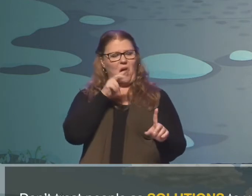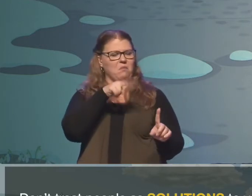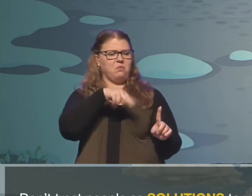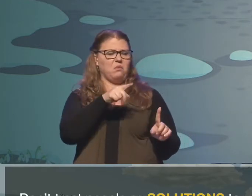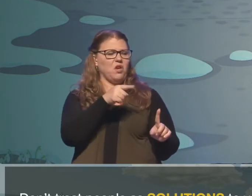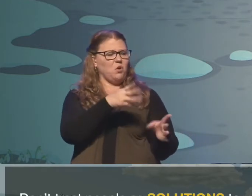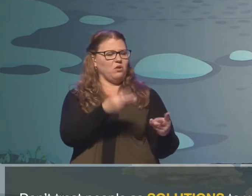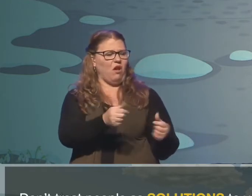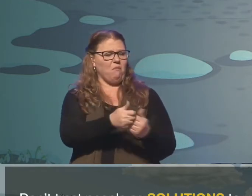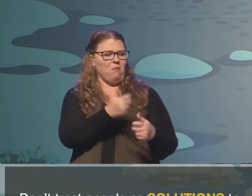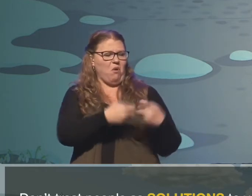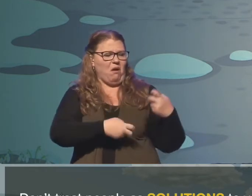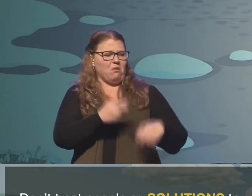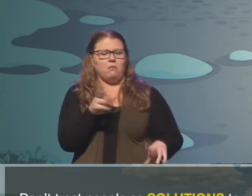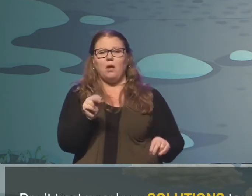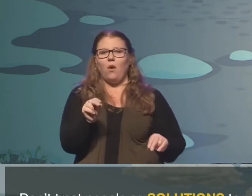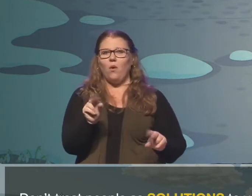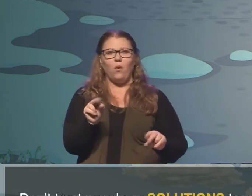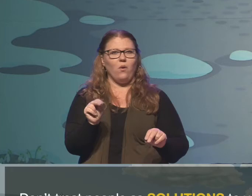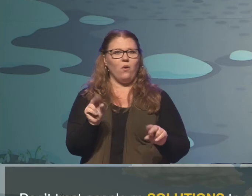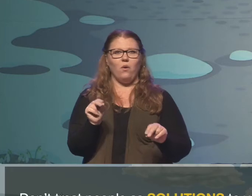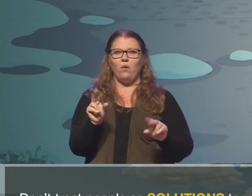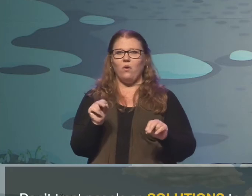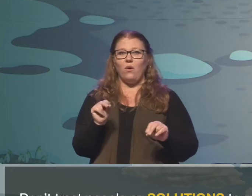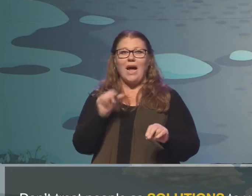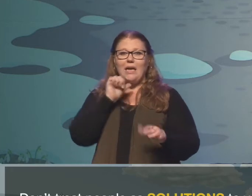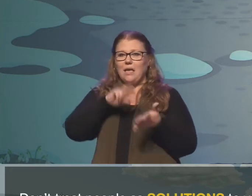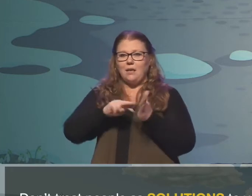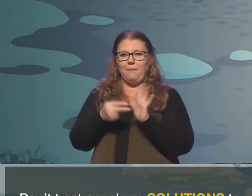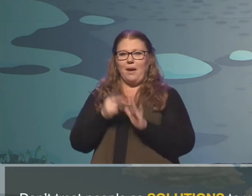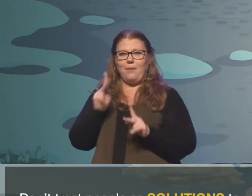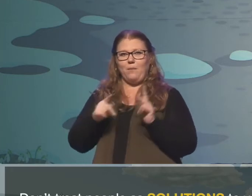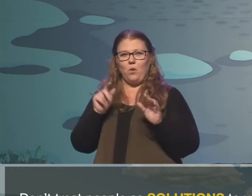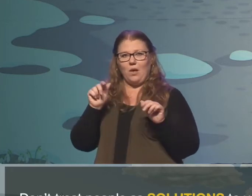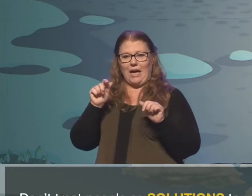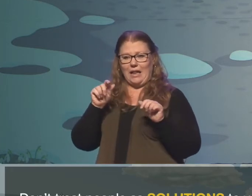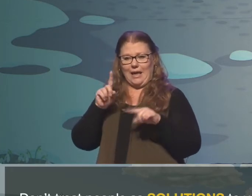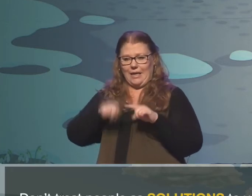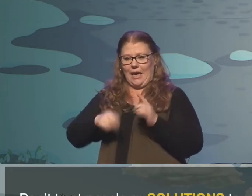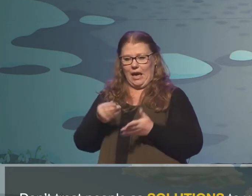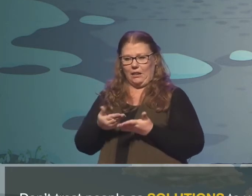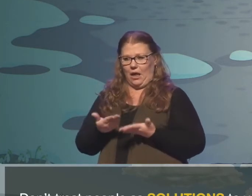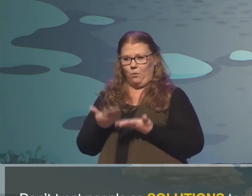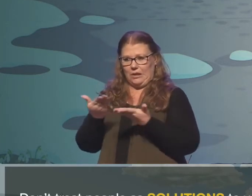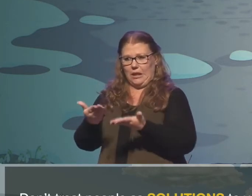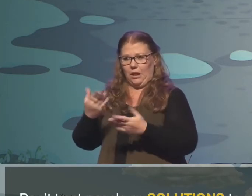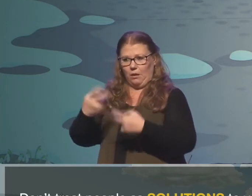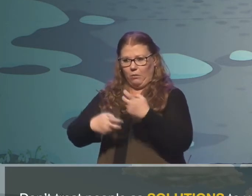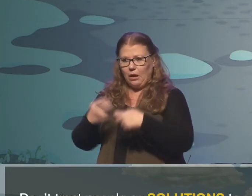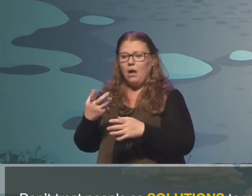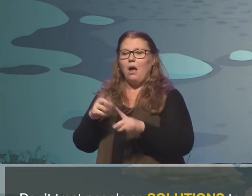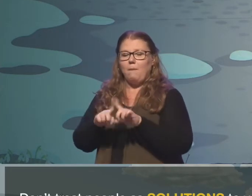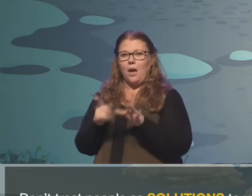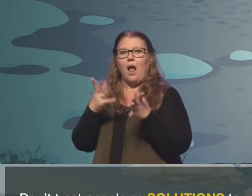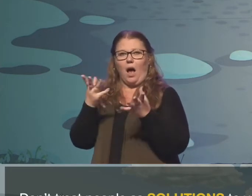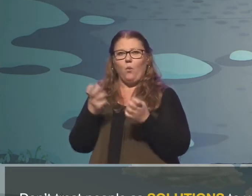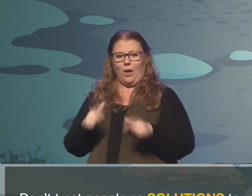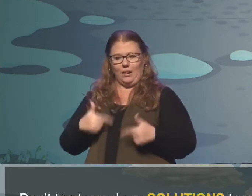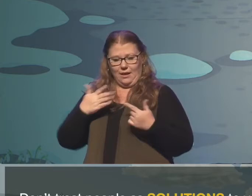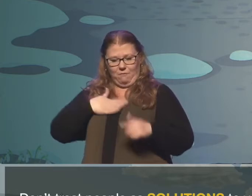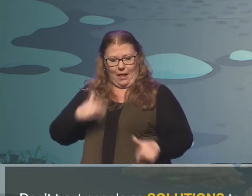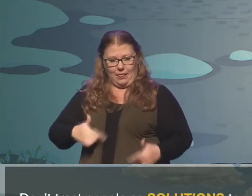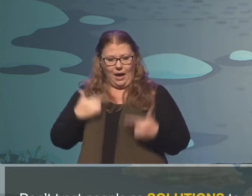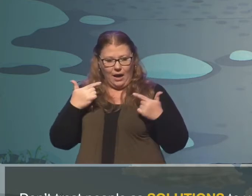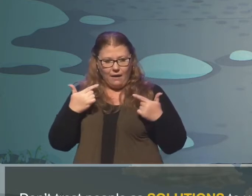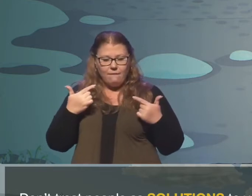issue. That doesn't mean that people can't present their solutions. That doesn't mean that people don't give of themselves or that you shouldn't give of yourselves. But I want to live my